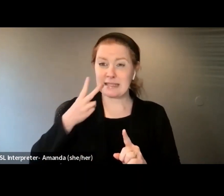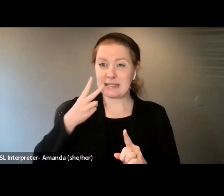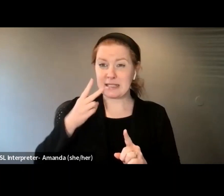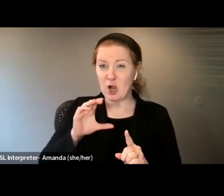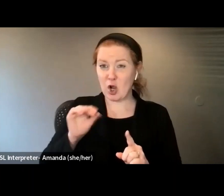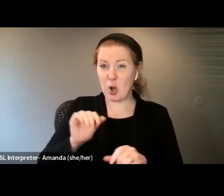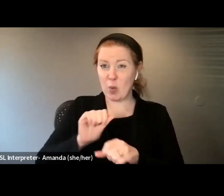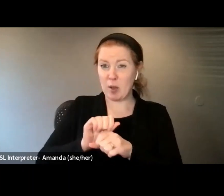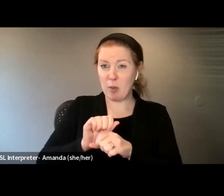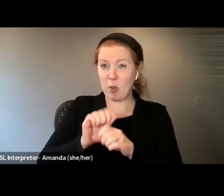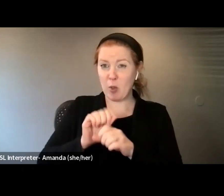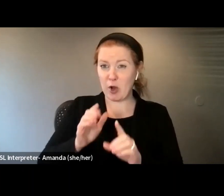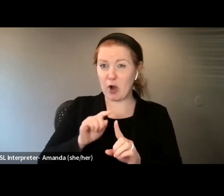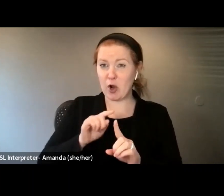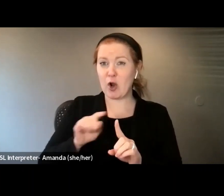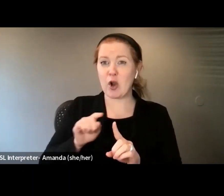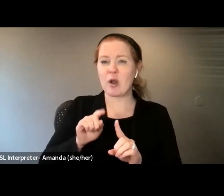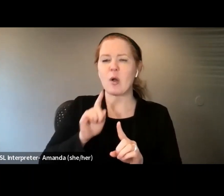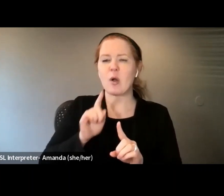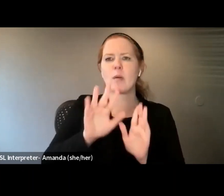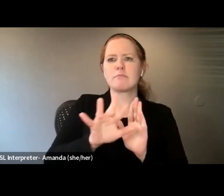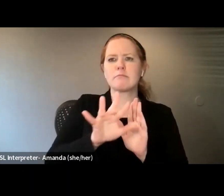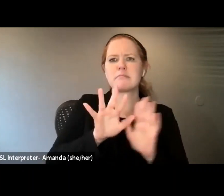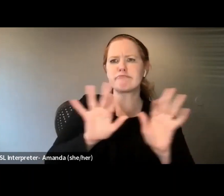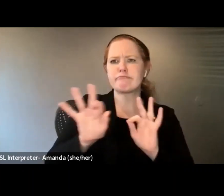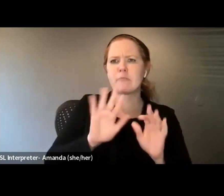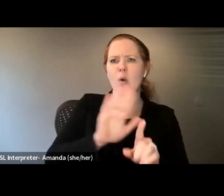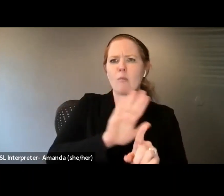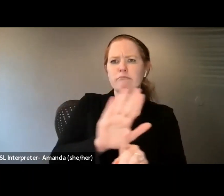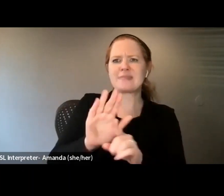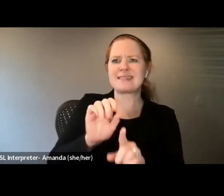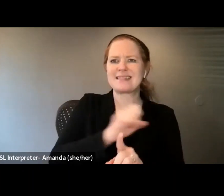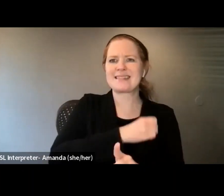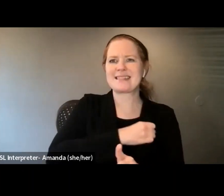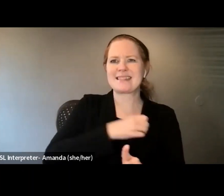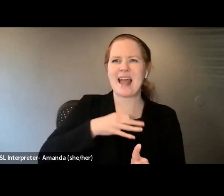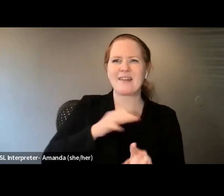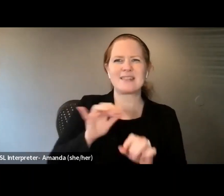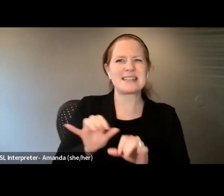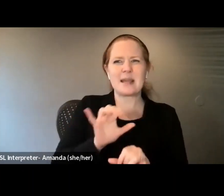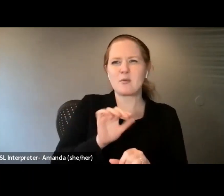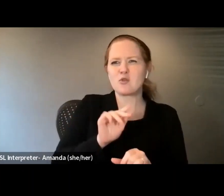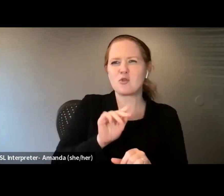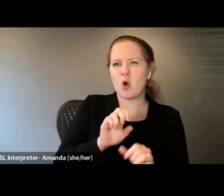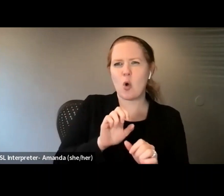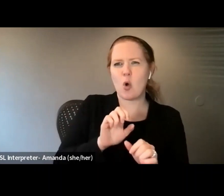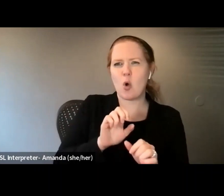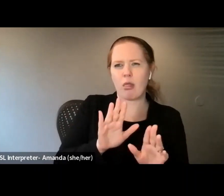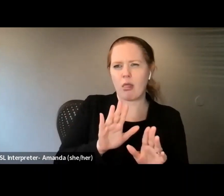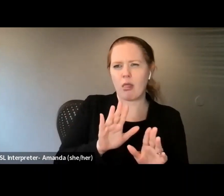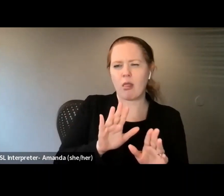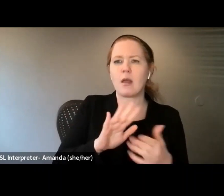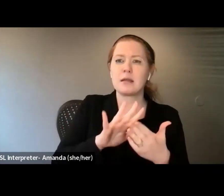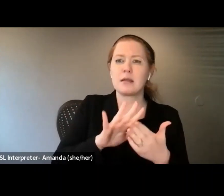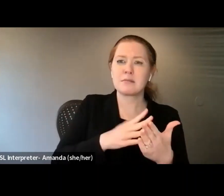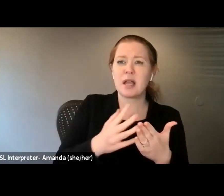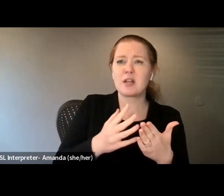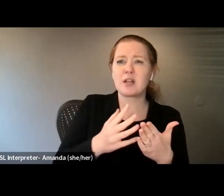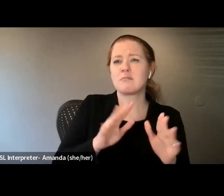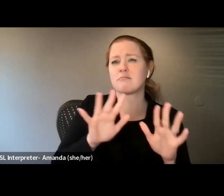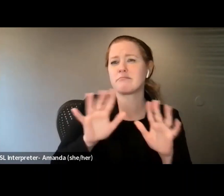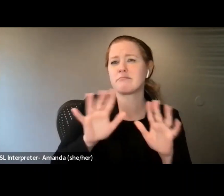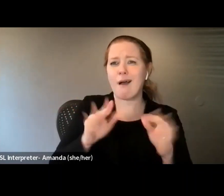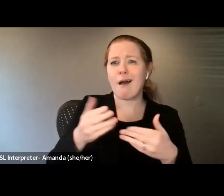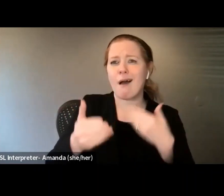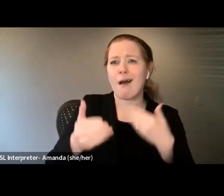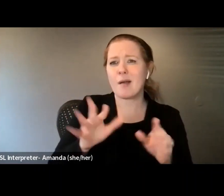is that the participant is going to select their own staff, just like in sole employer. They're going to set their staff schedule, manage day-to-day performance. And